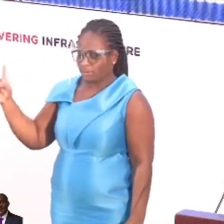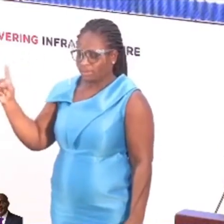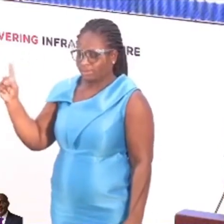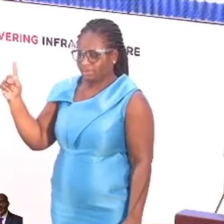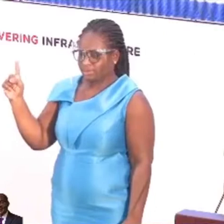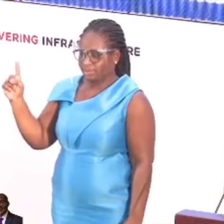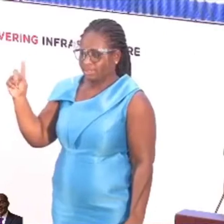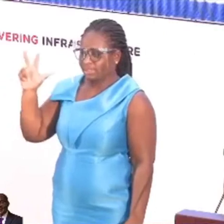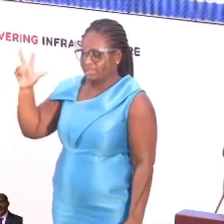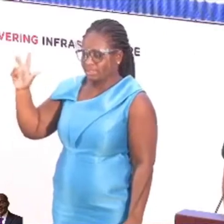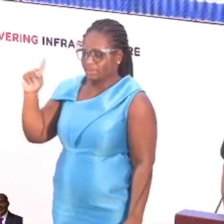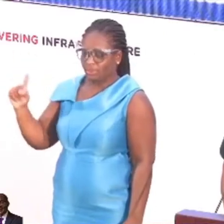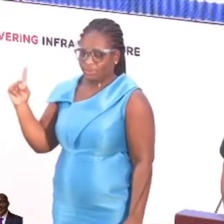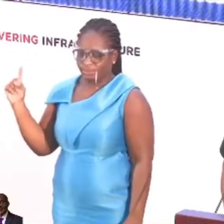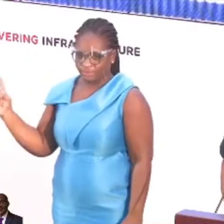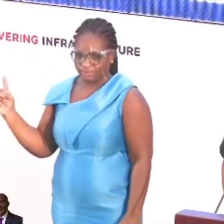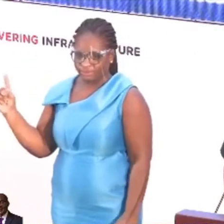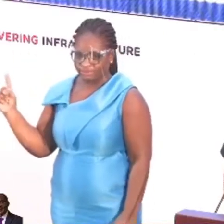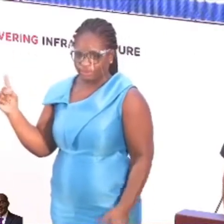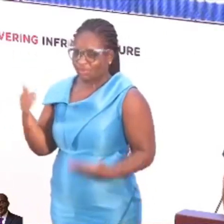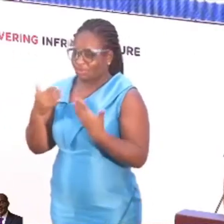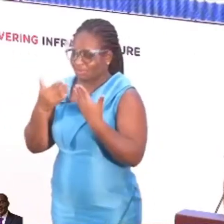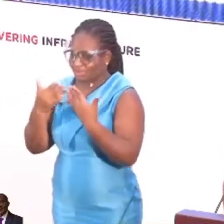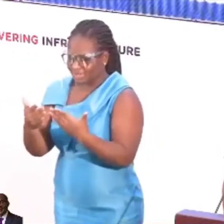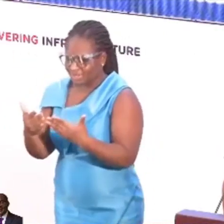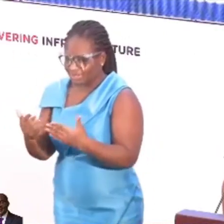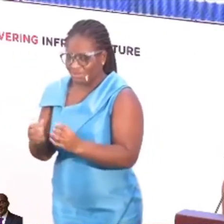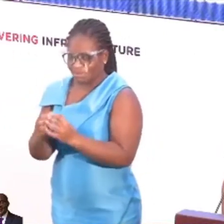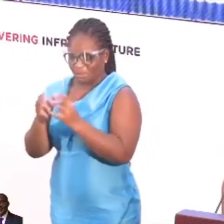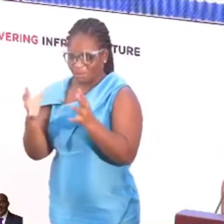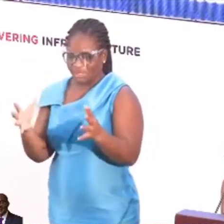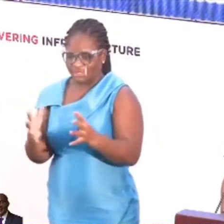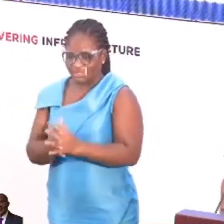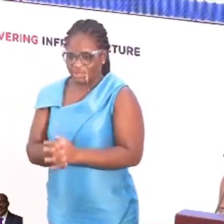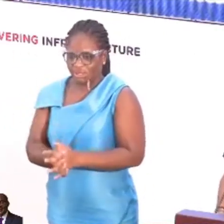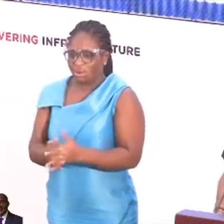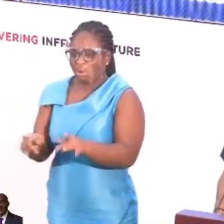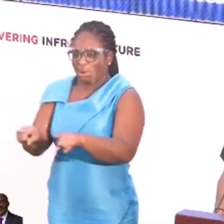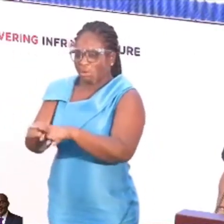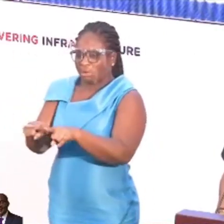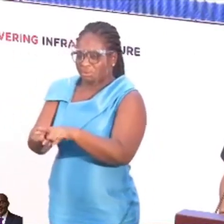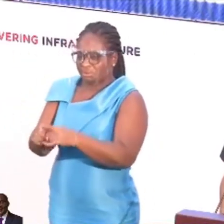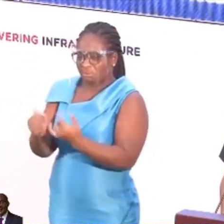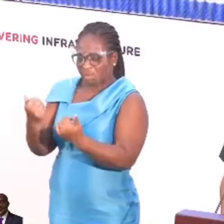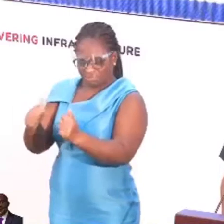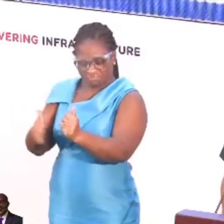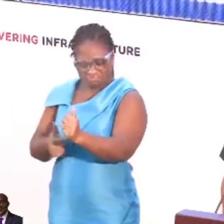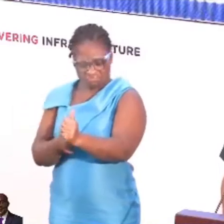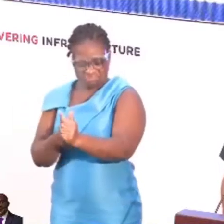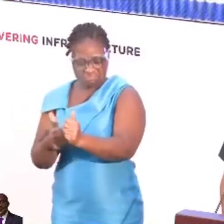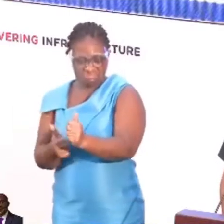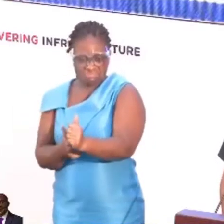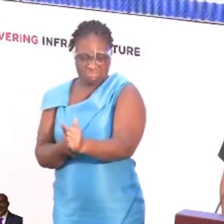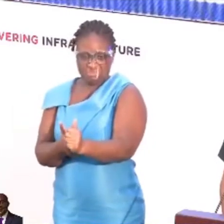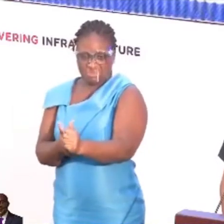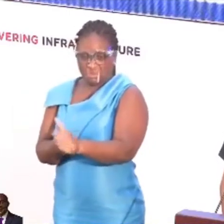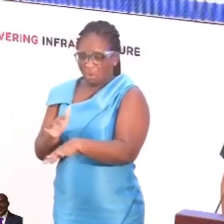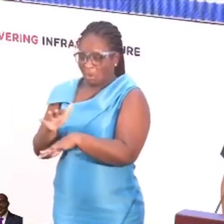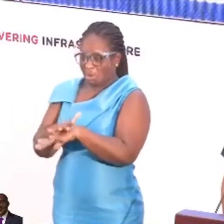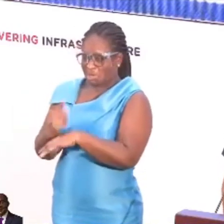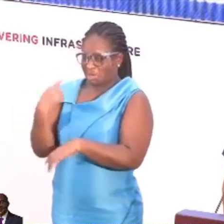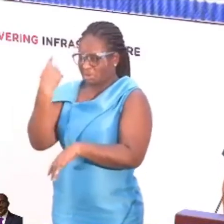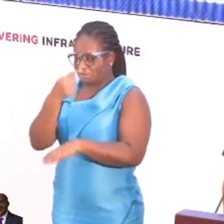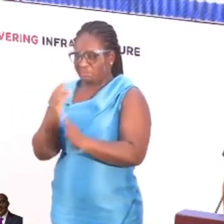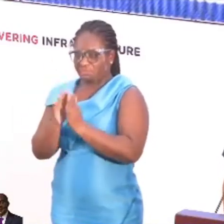311 311. We thank you very much. You can also follow us on our